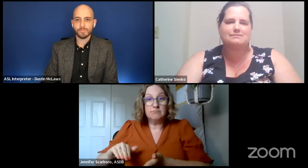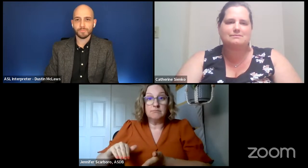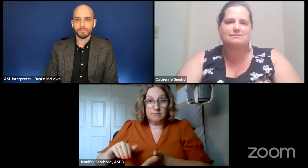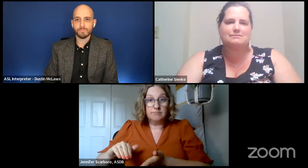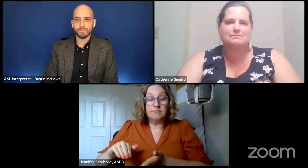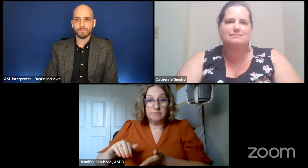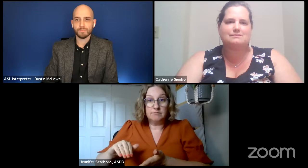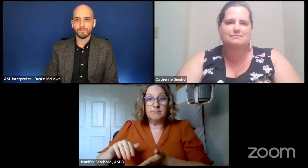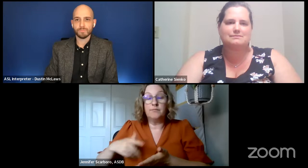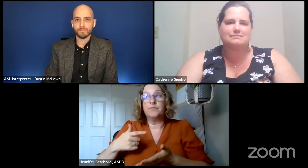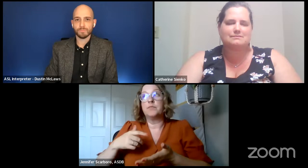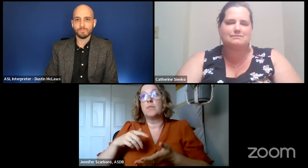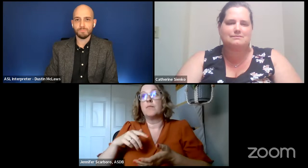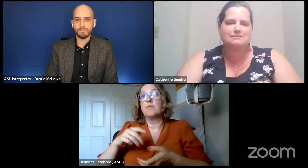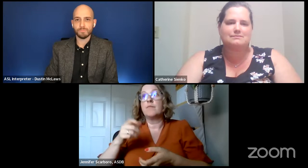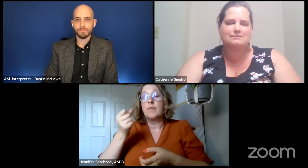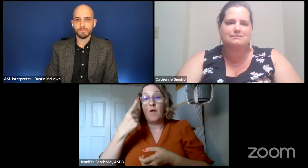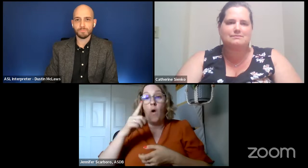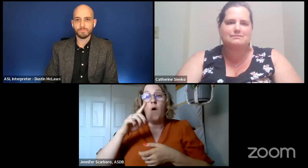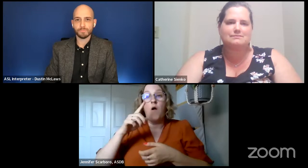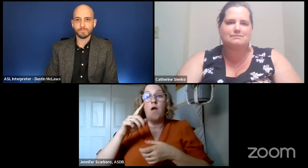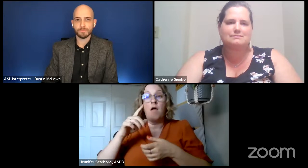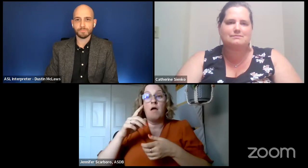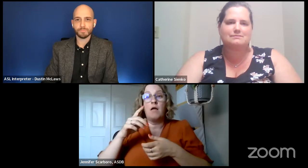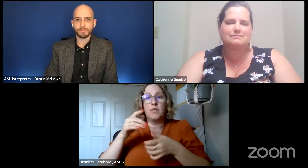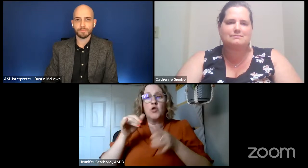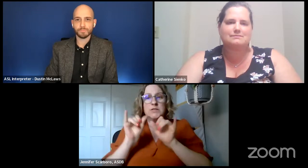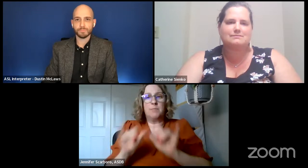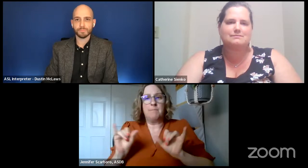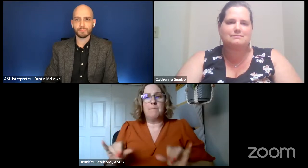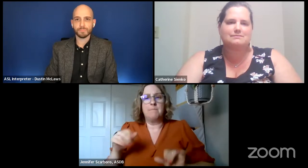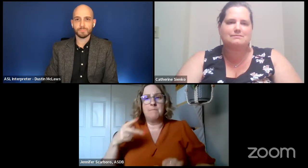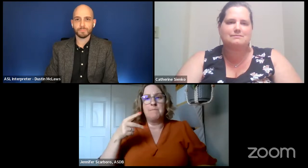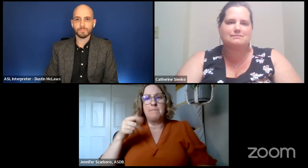And they have been dismissed.